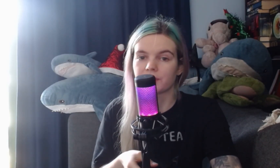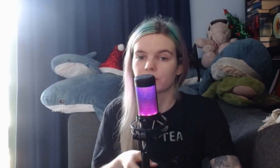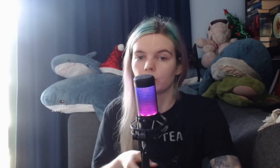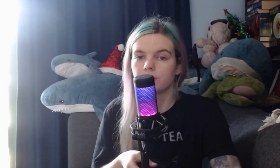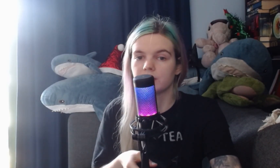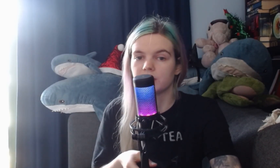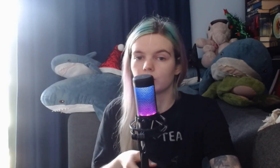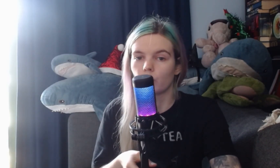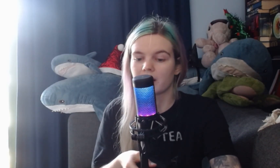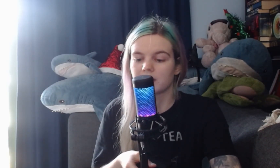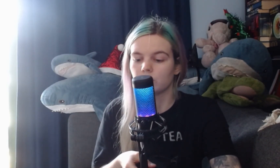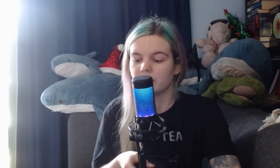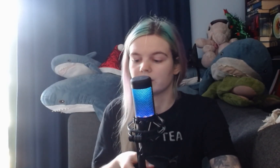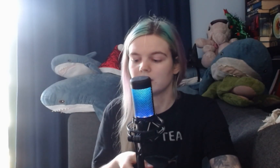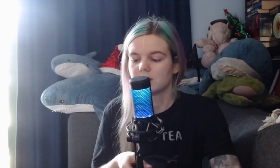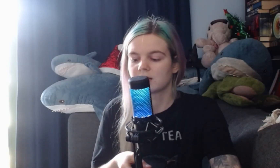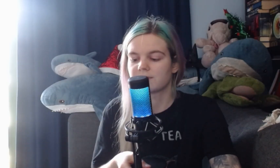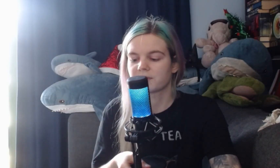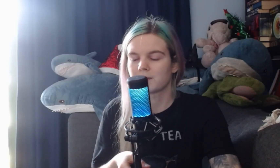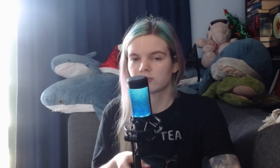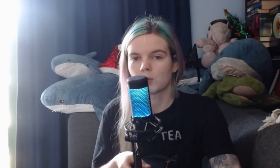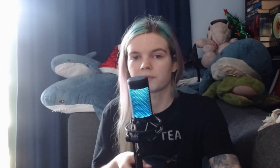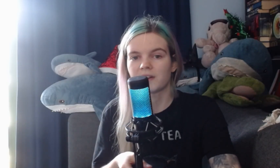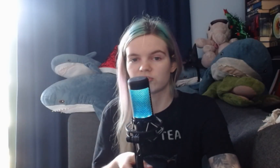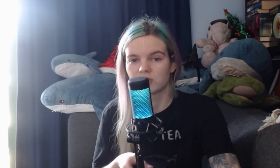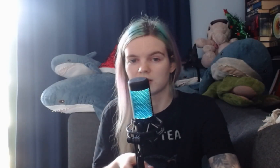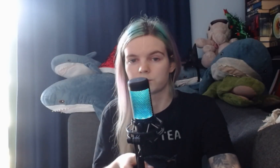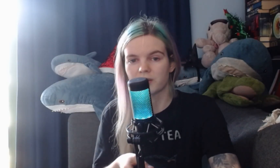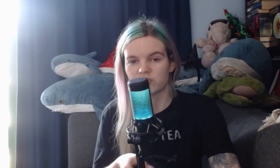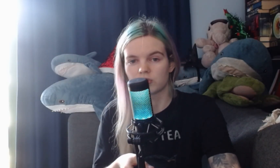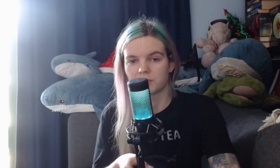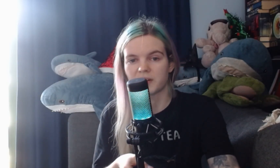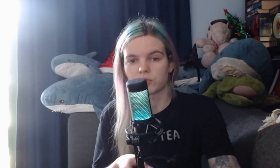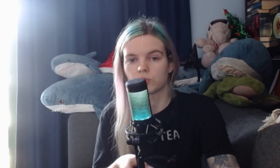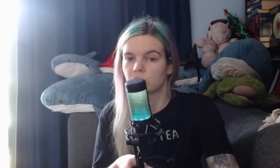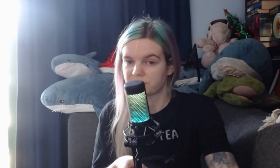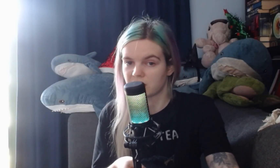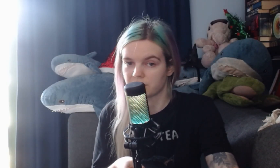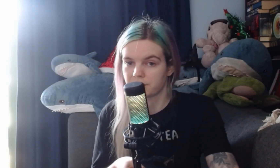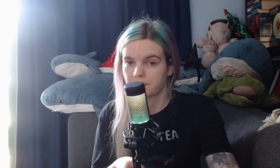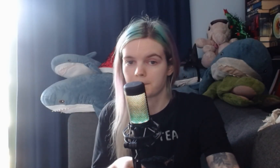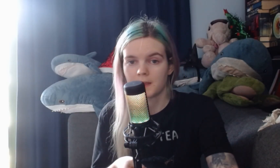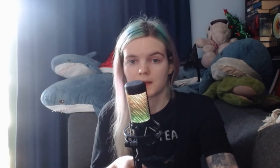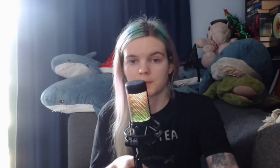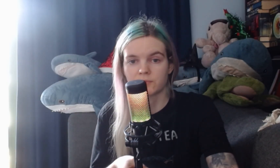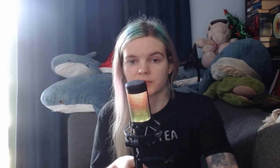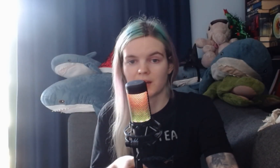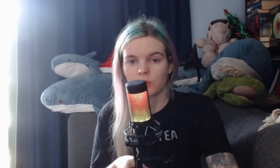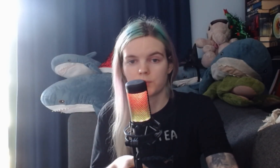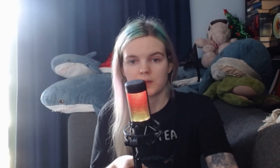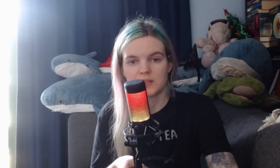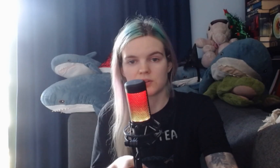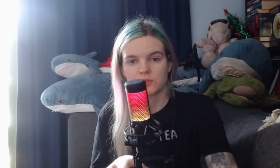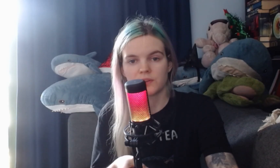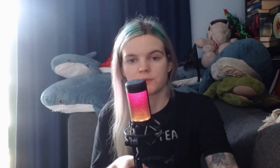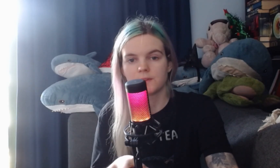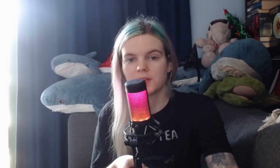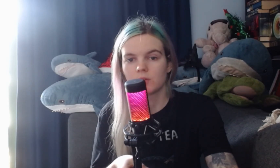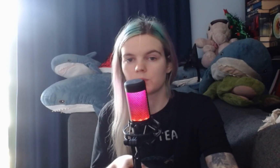own video where he will give us a much more professional impression of how to do these signs. But for now, hear this video with me